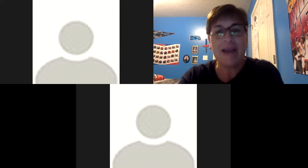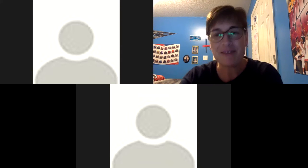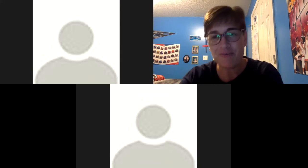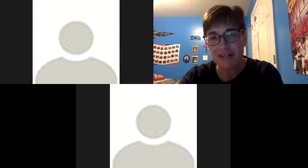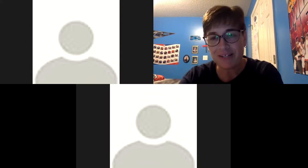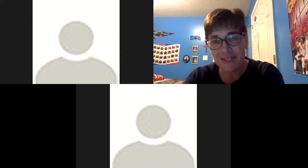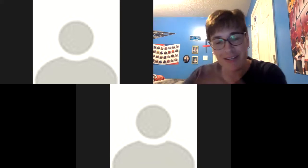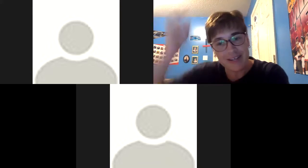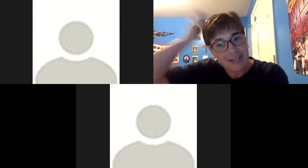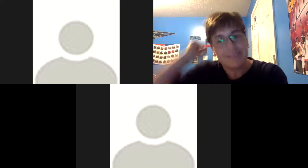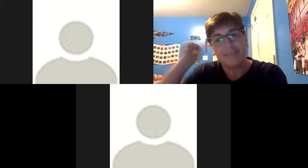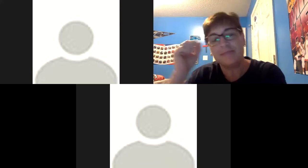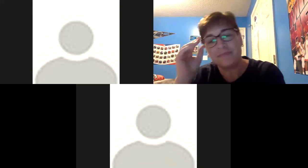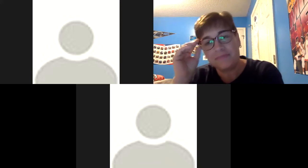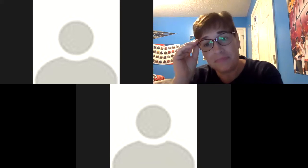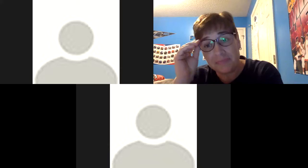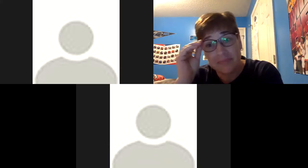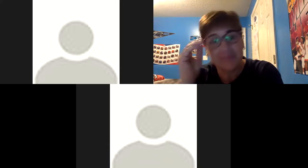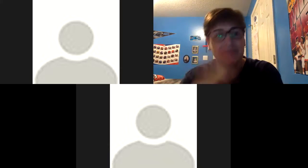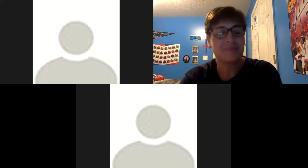All right. How's everybody doing tonight?